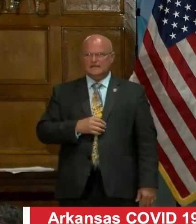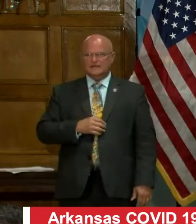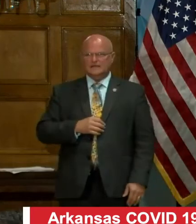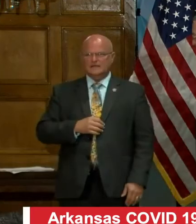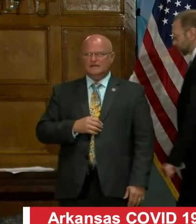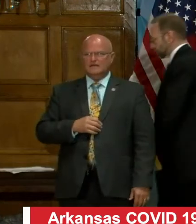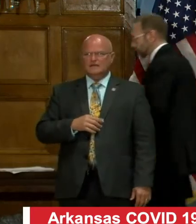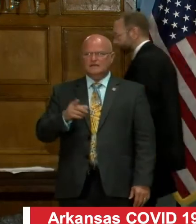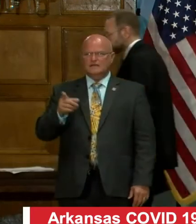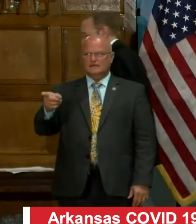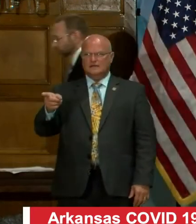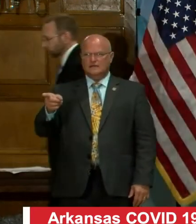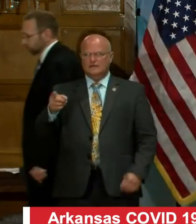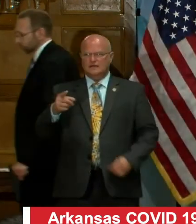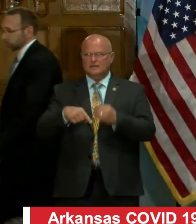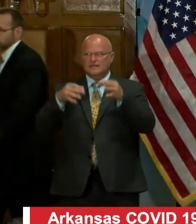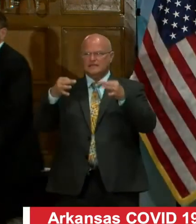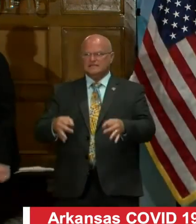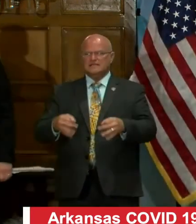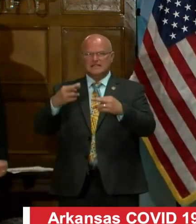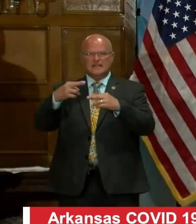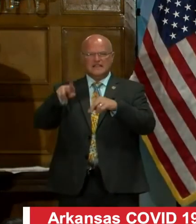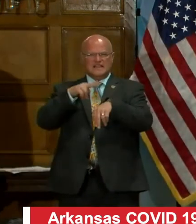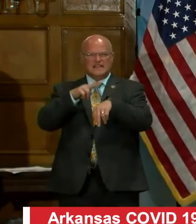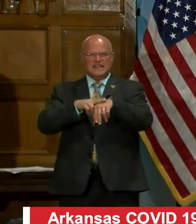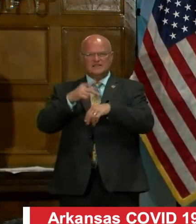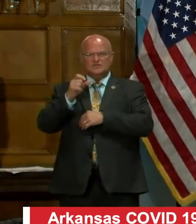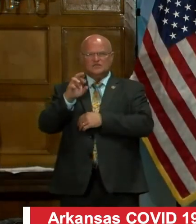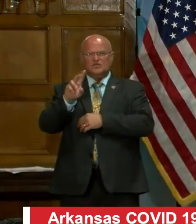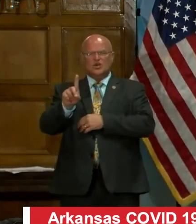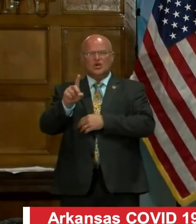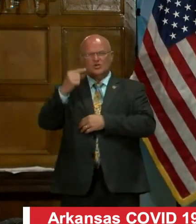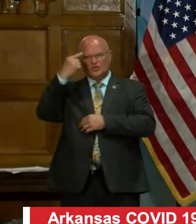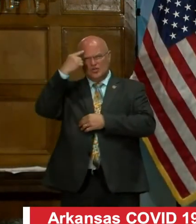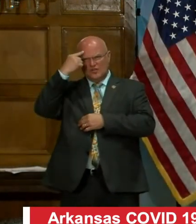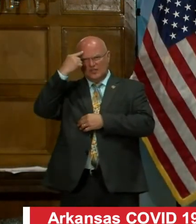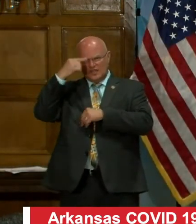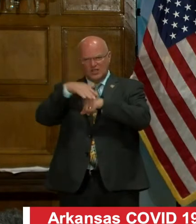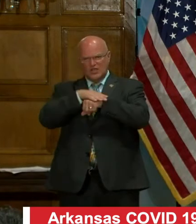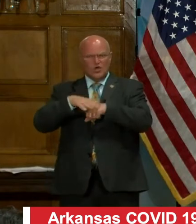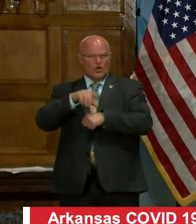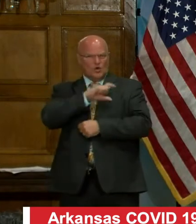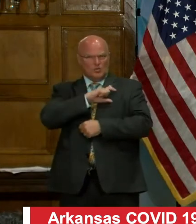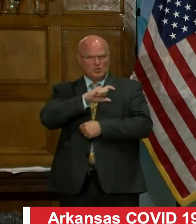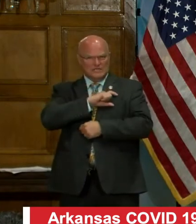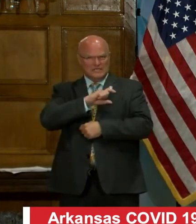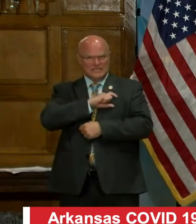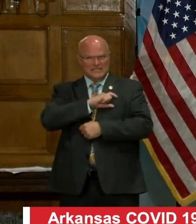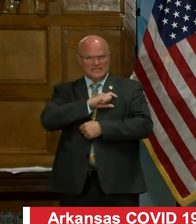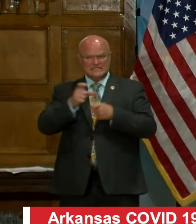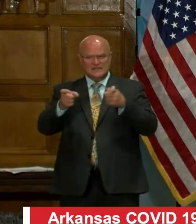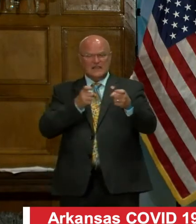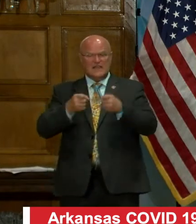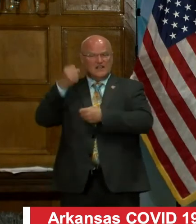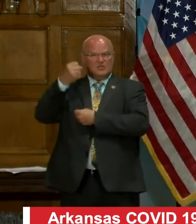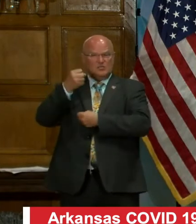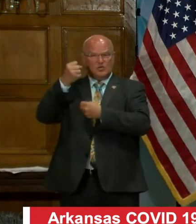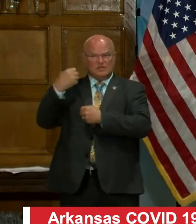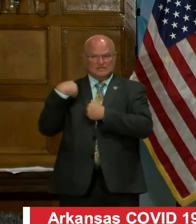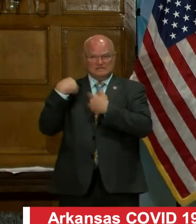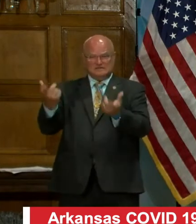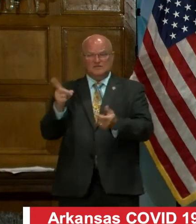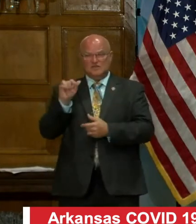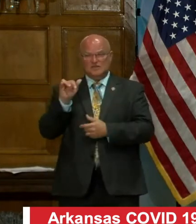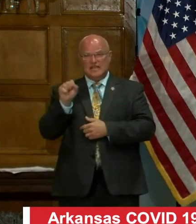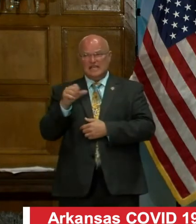more questions. The decision regarding the National Guard, can you comment how you think local police have handled the protests over the past